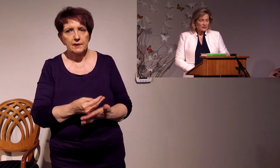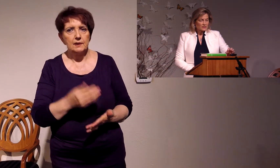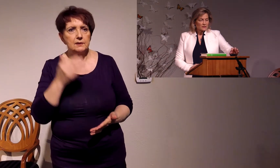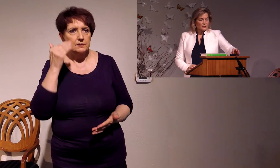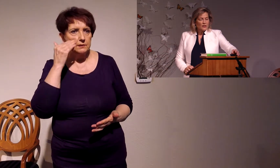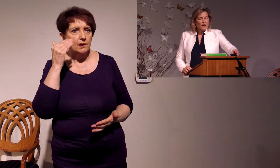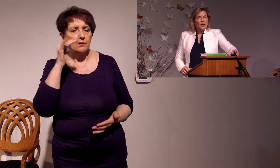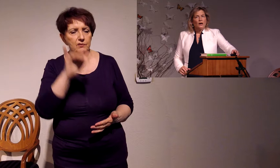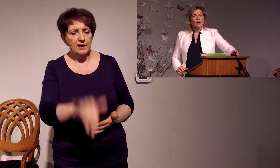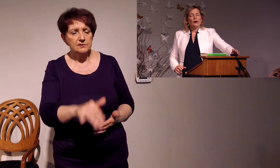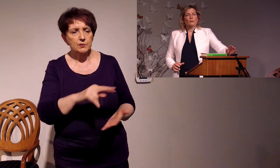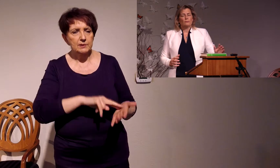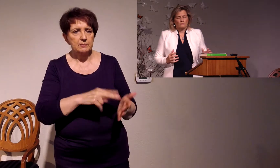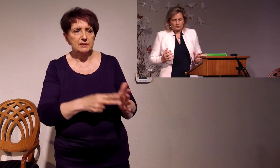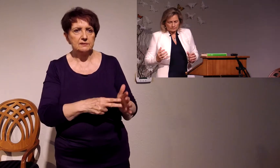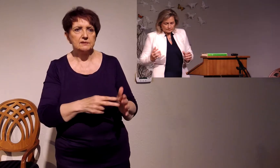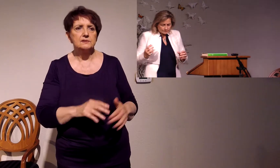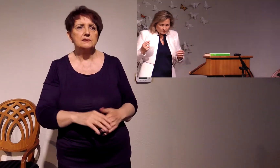what it is.